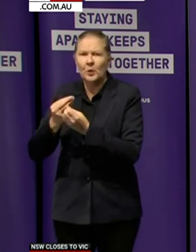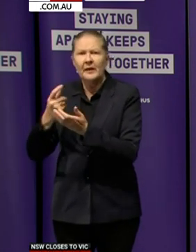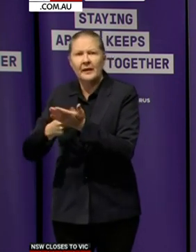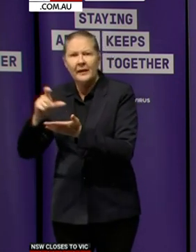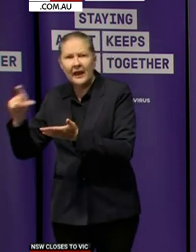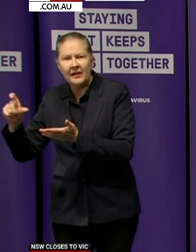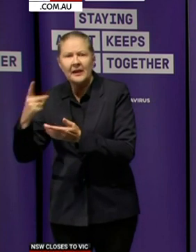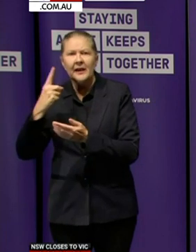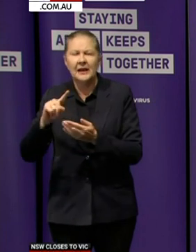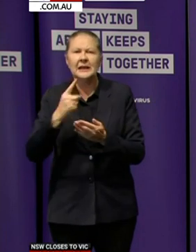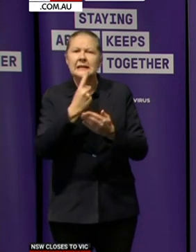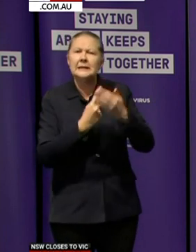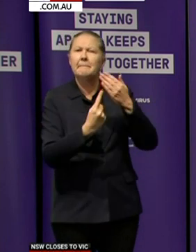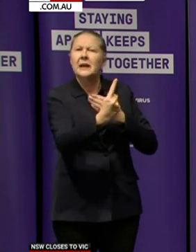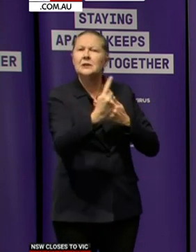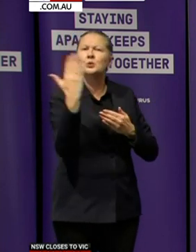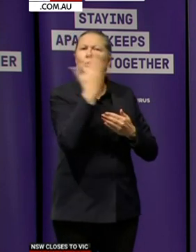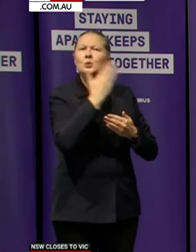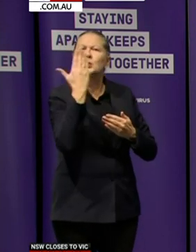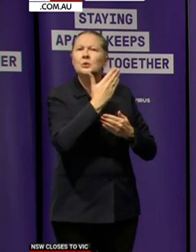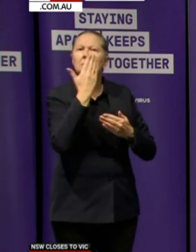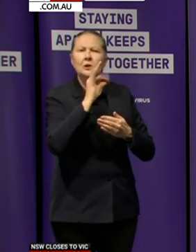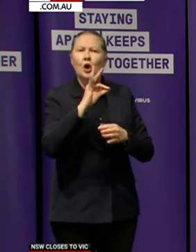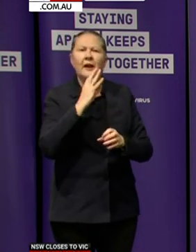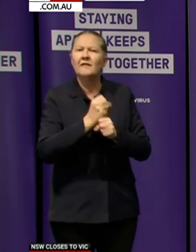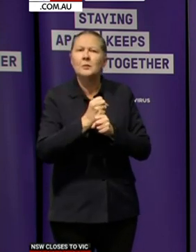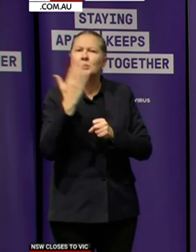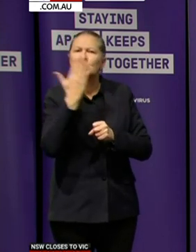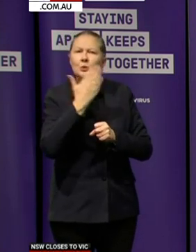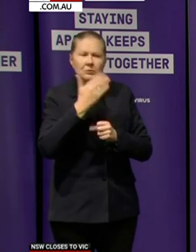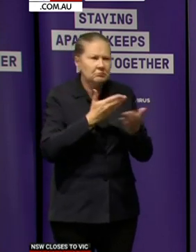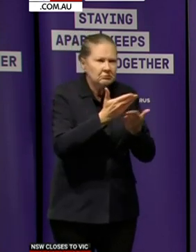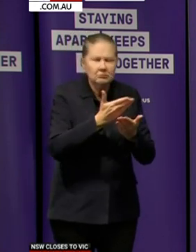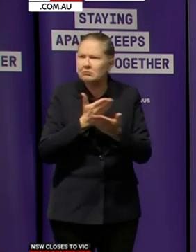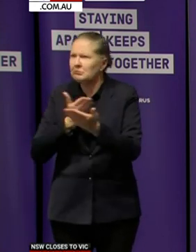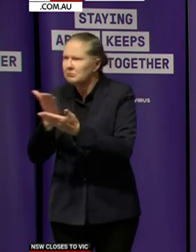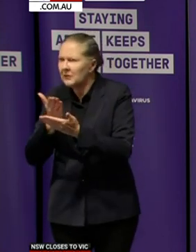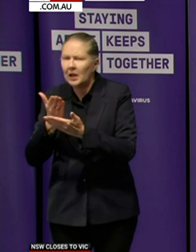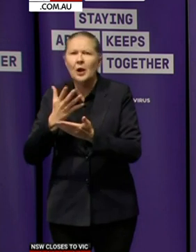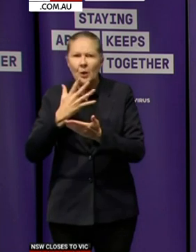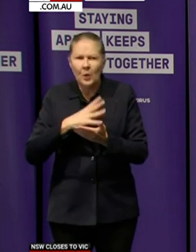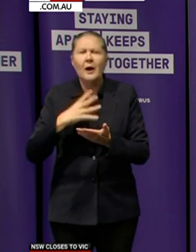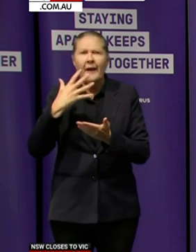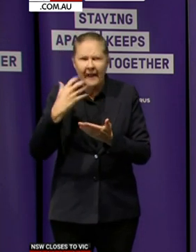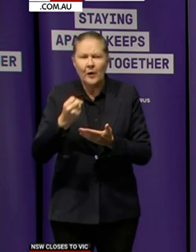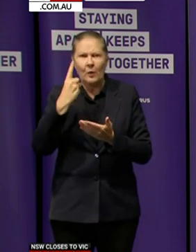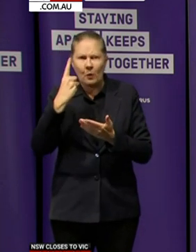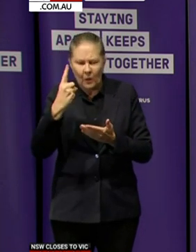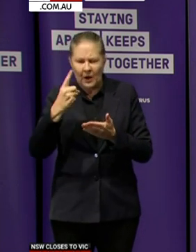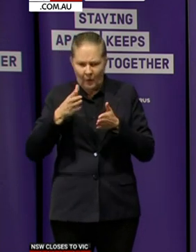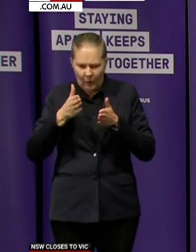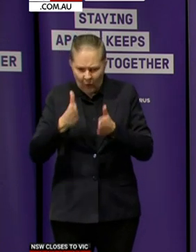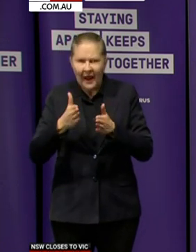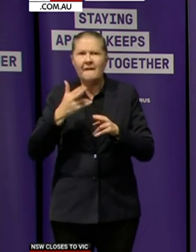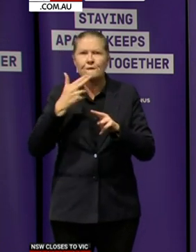sectors, and I think that we'll be able to get a broad agreement and have one setting that'll apply to schools